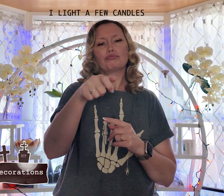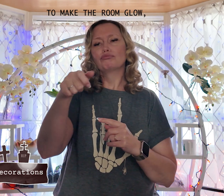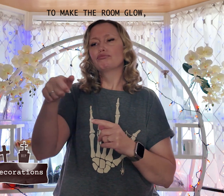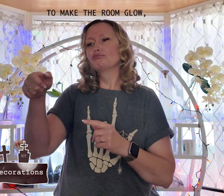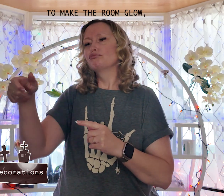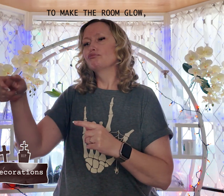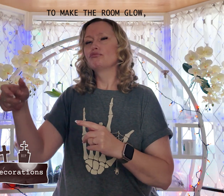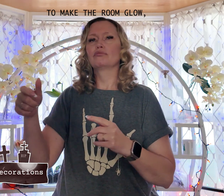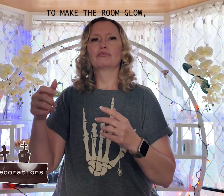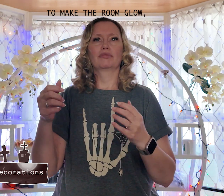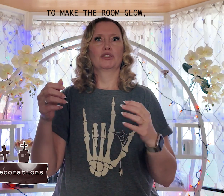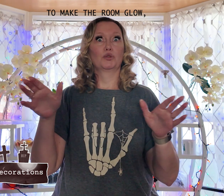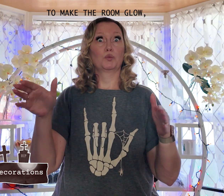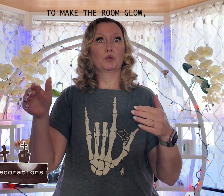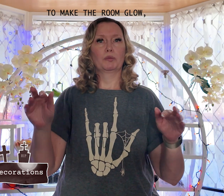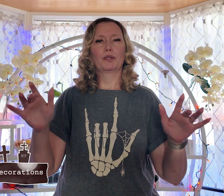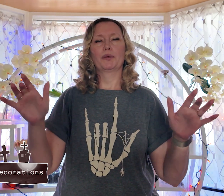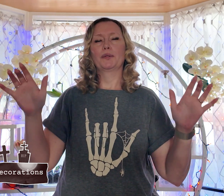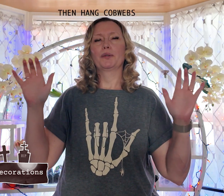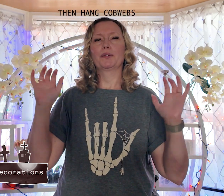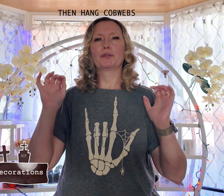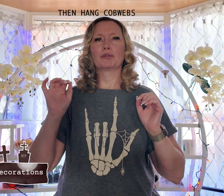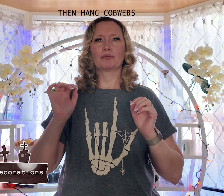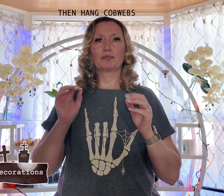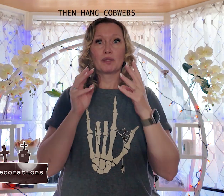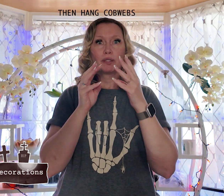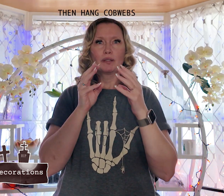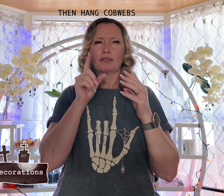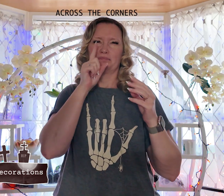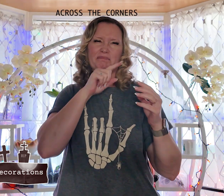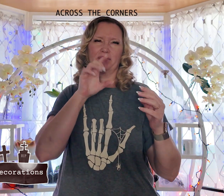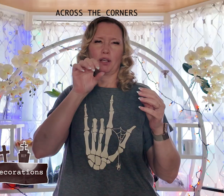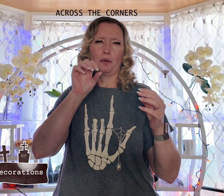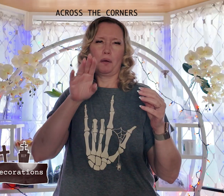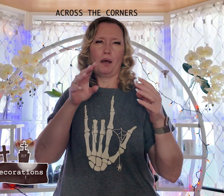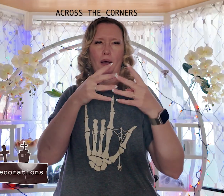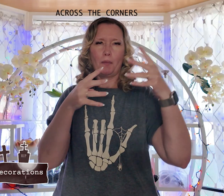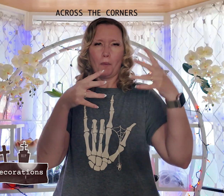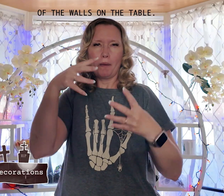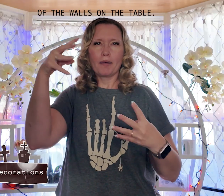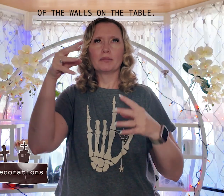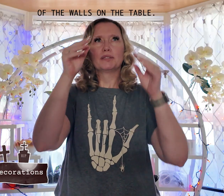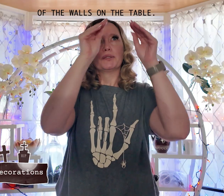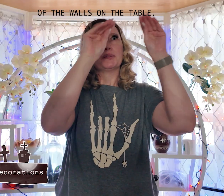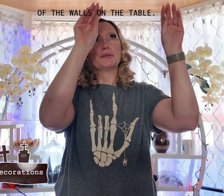to make the room glow, then hang cobwebs across the corners of the